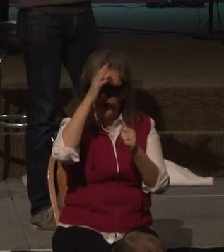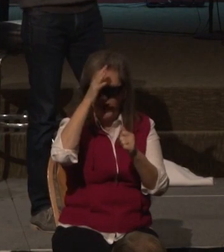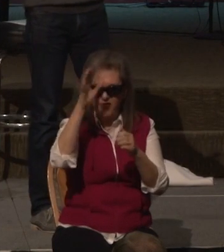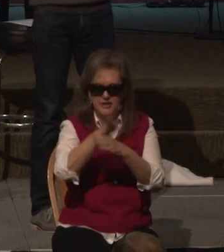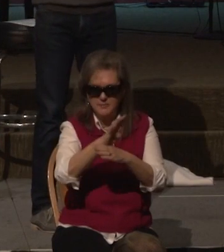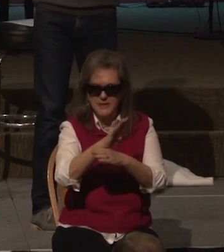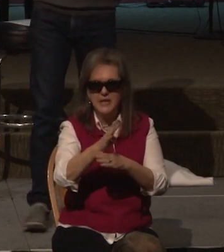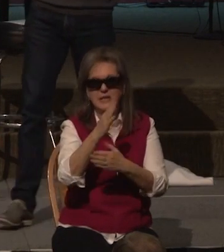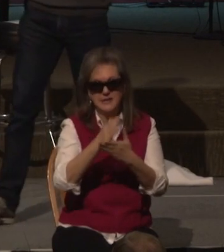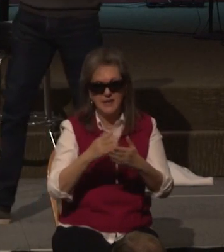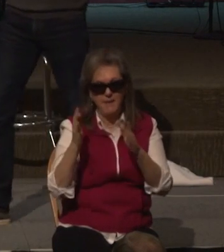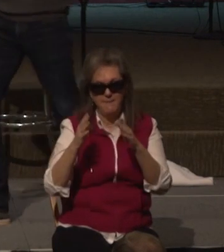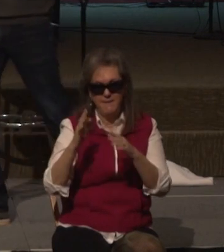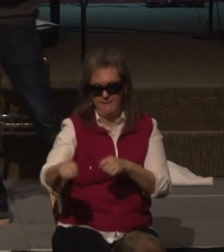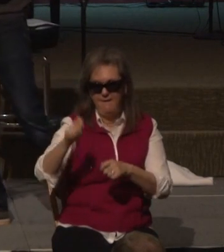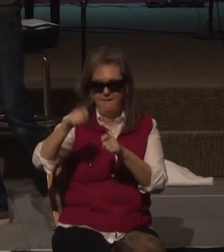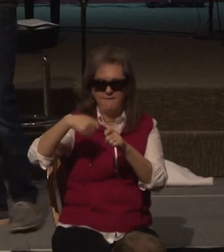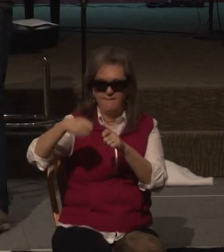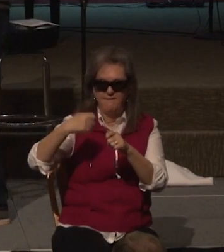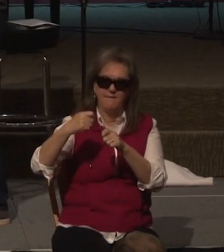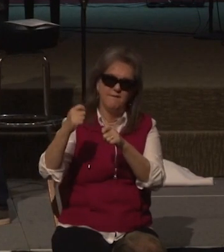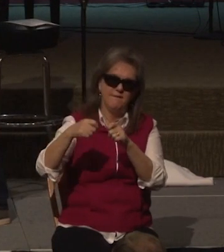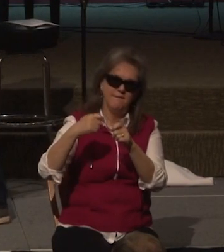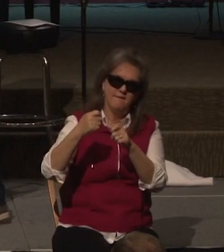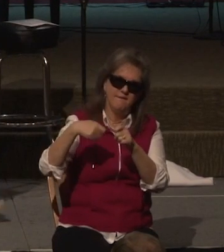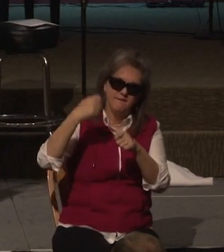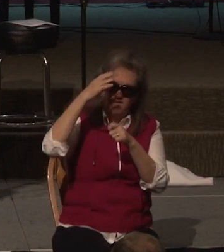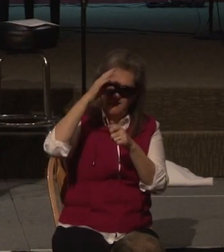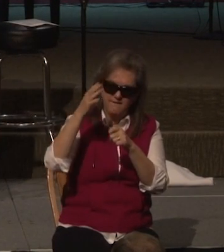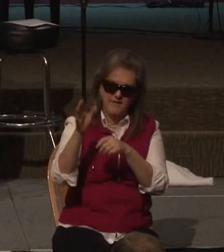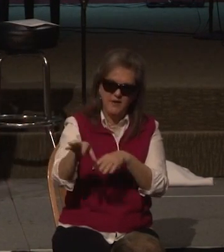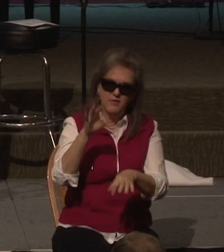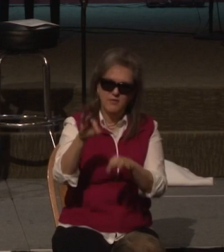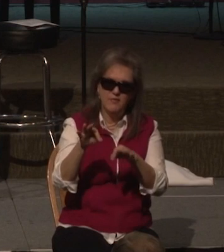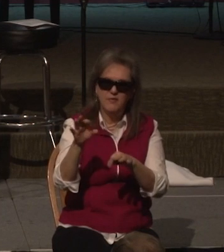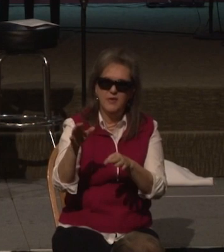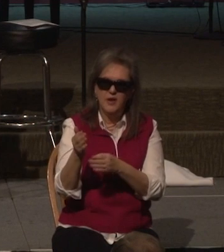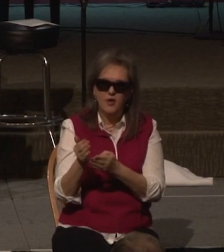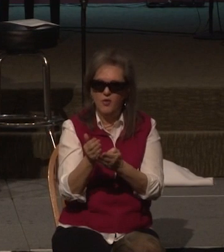were fishermen, we know. We know that one of them, at least, was this